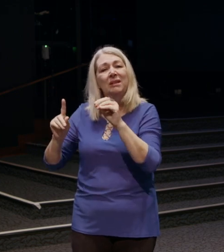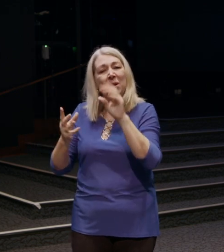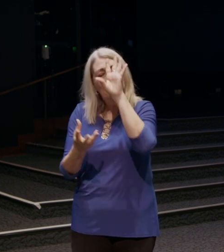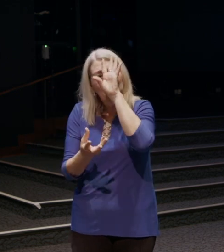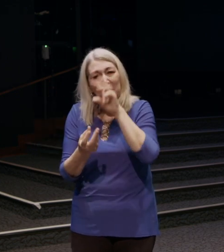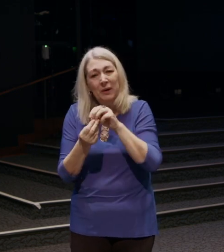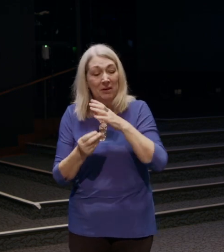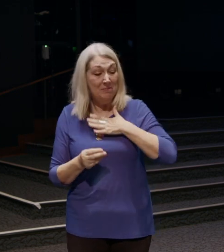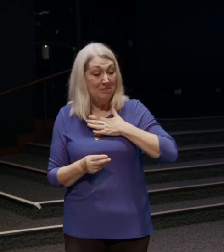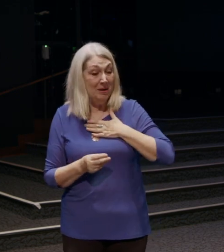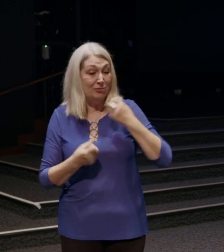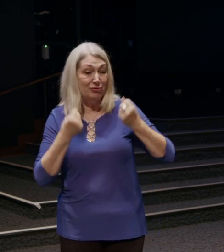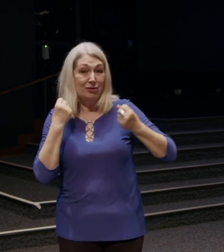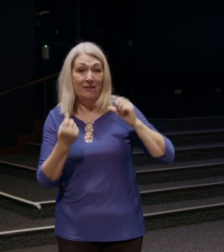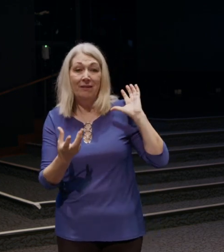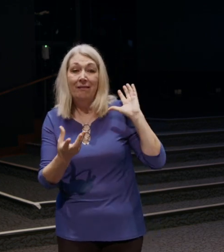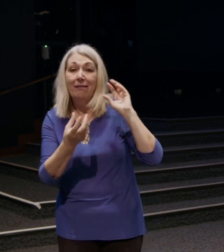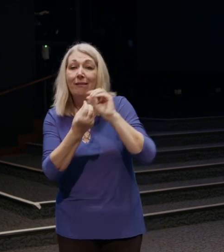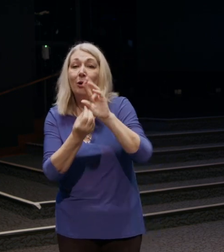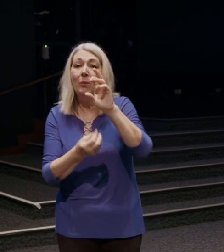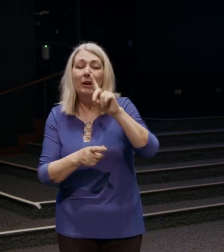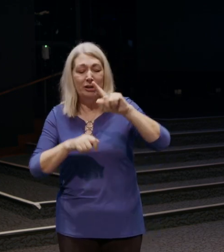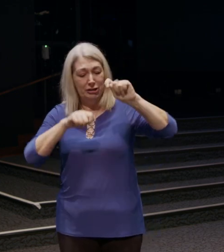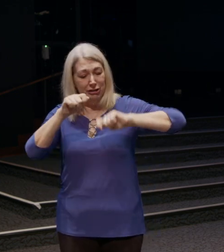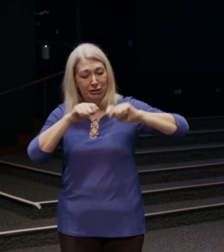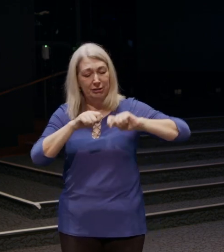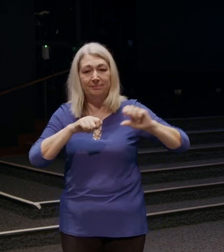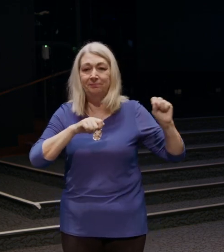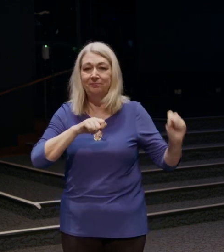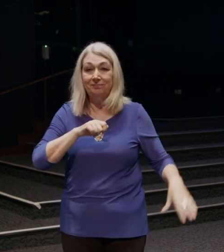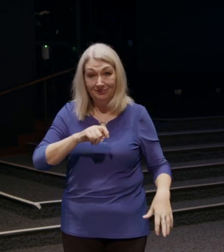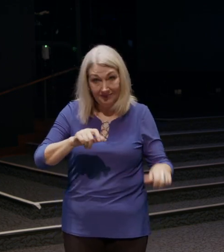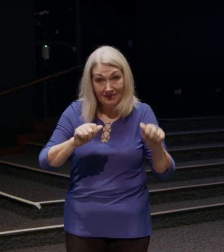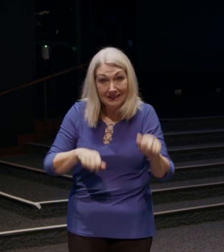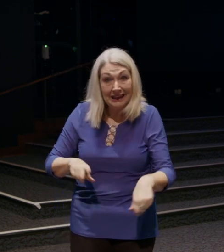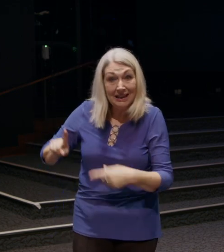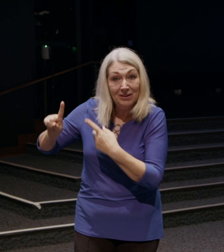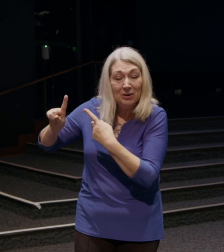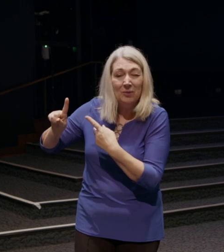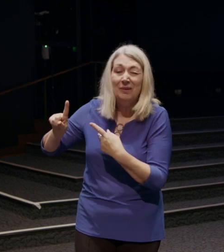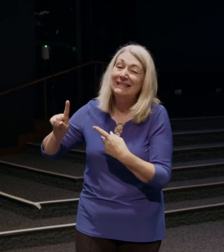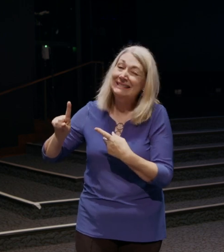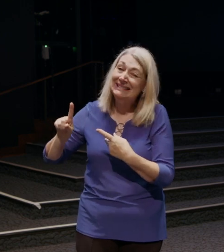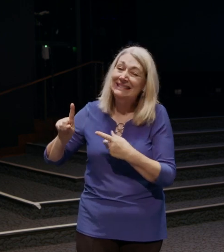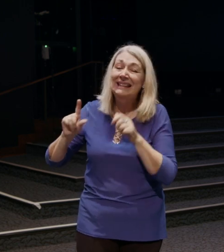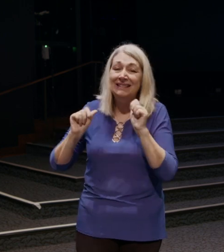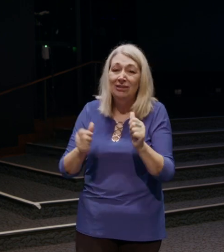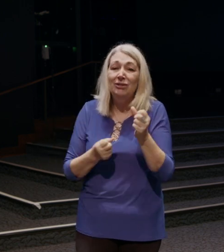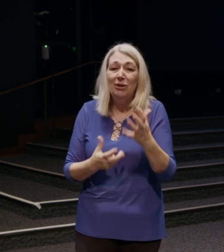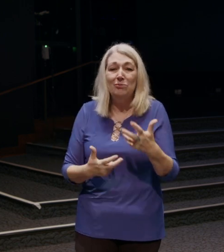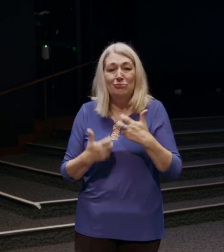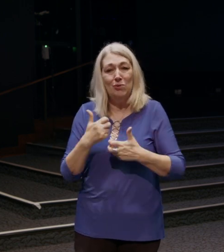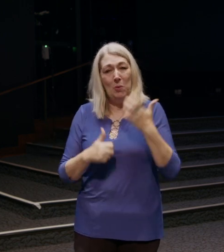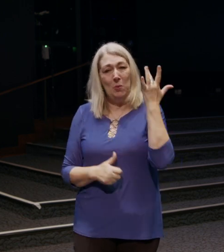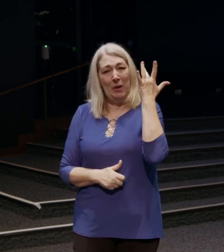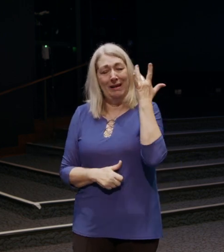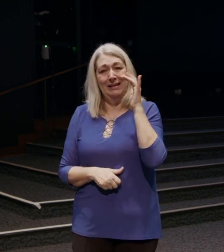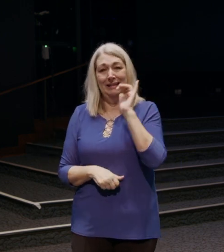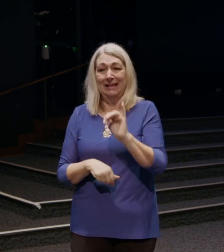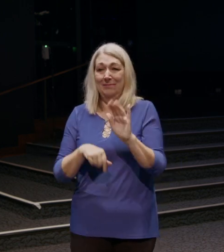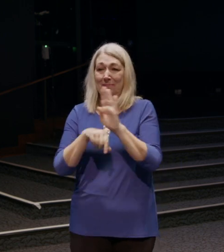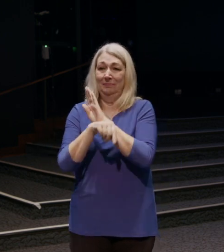and tear it up? Well, that's problematic for a couple of reasons. First, the integrity of the company would